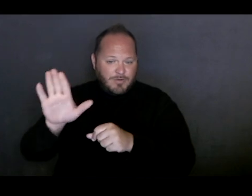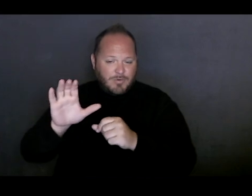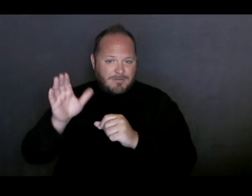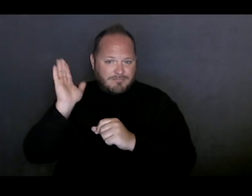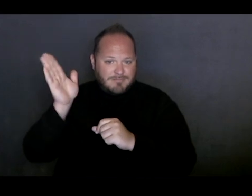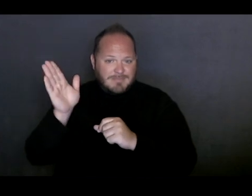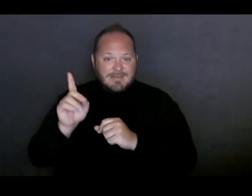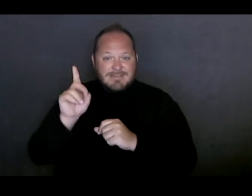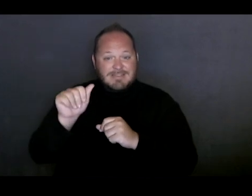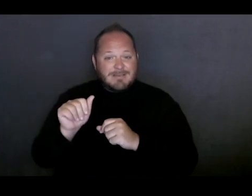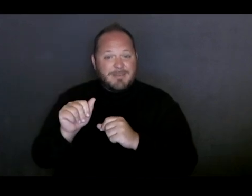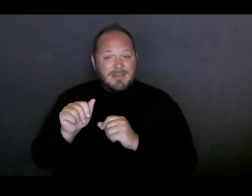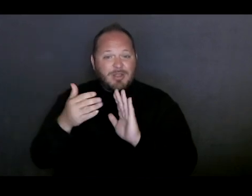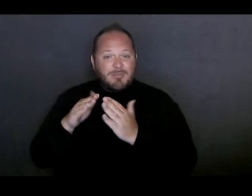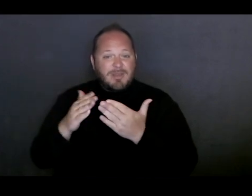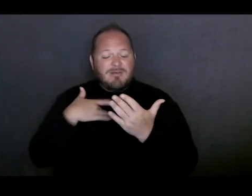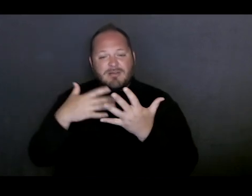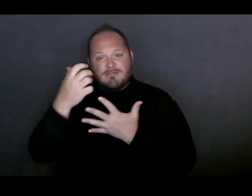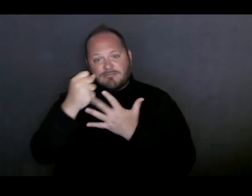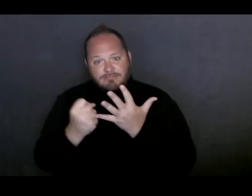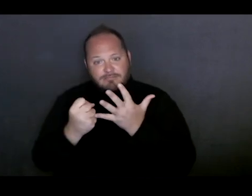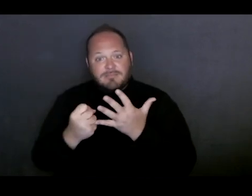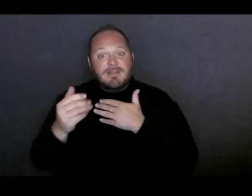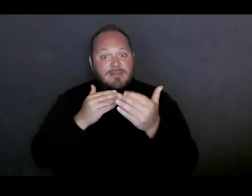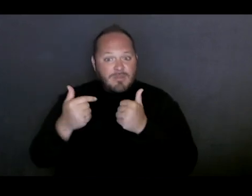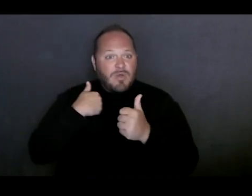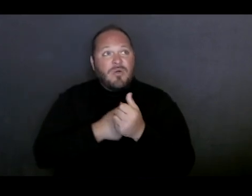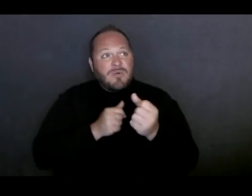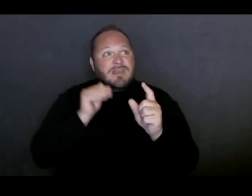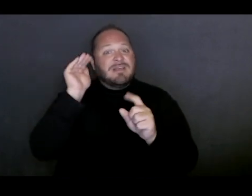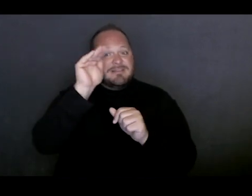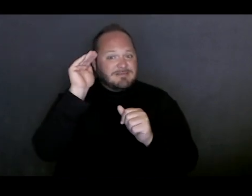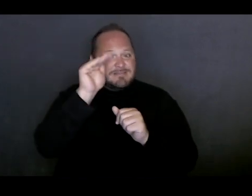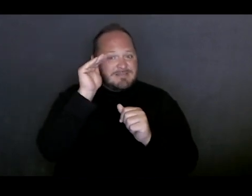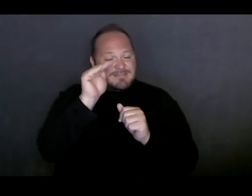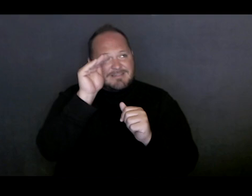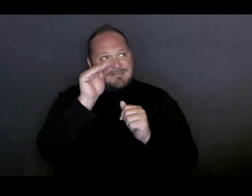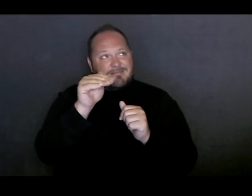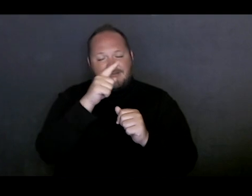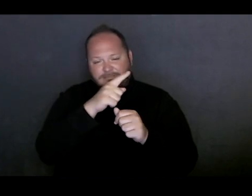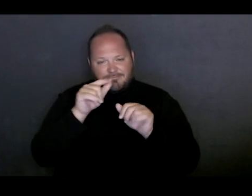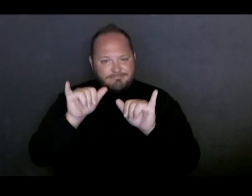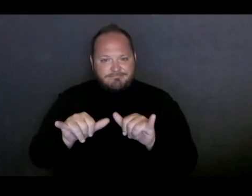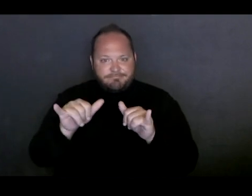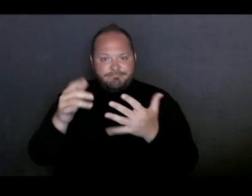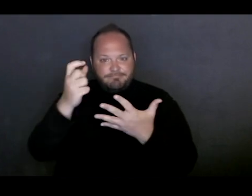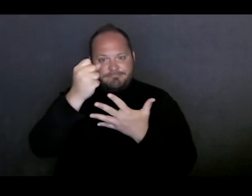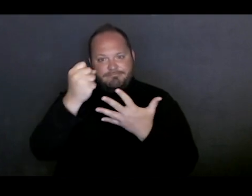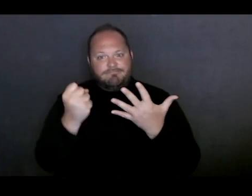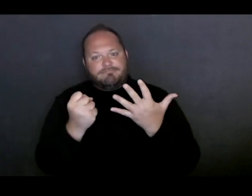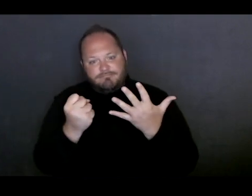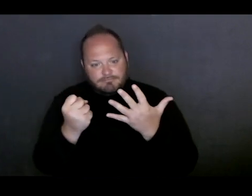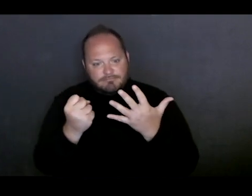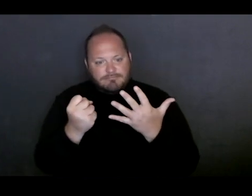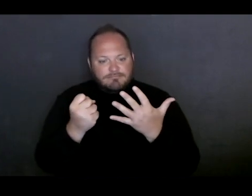from the rooftops, and sending those messages and being part of some of these conversations on a state